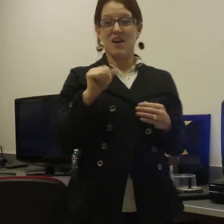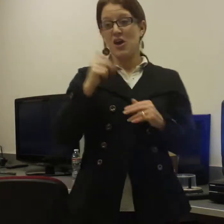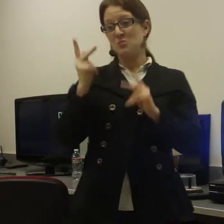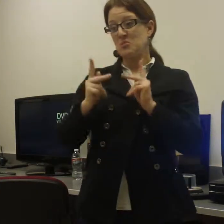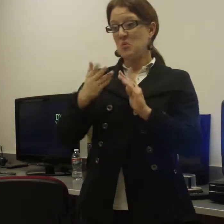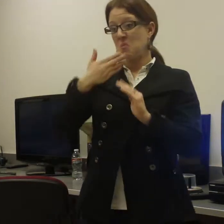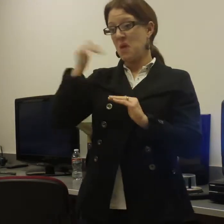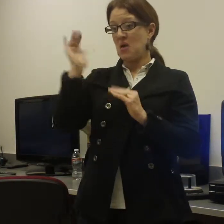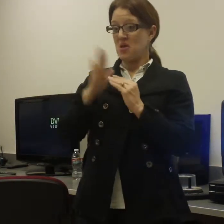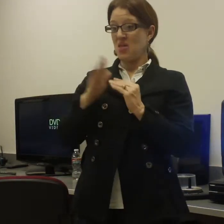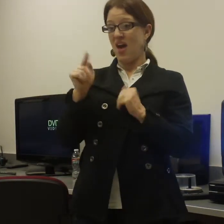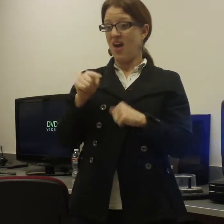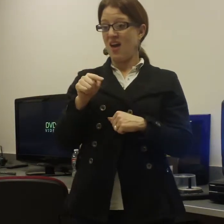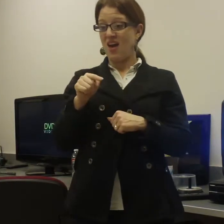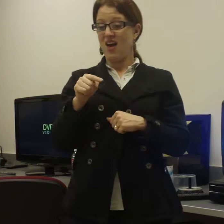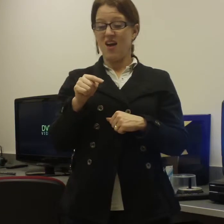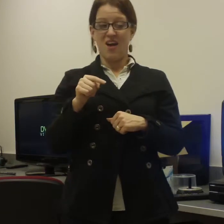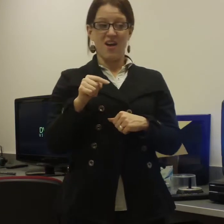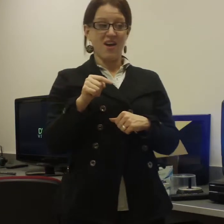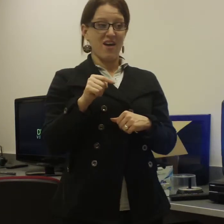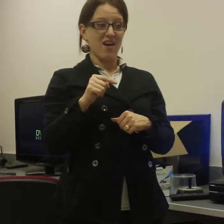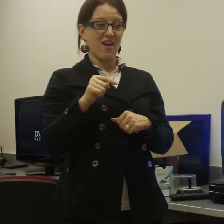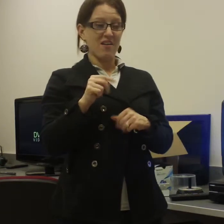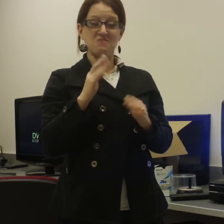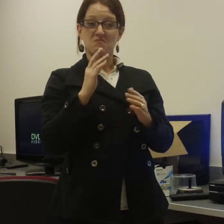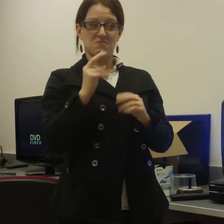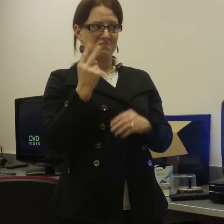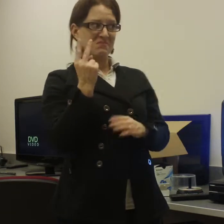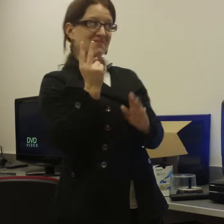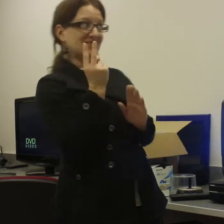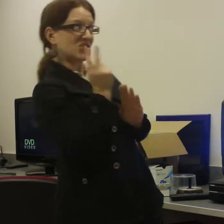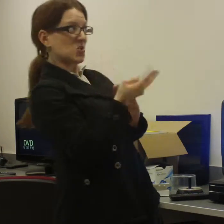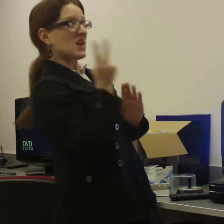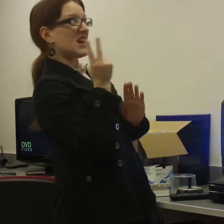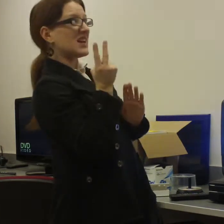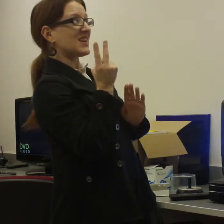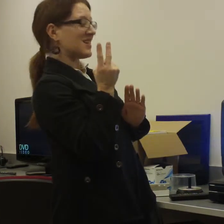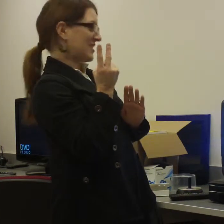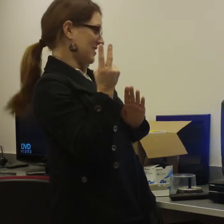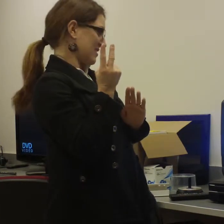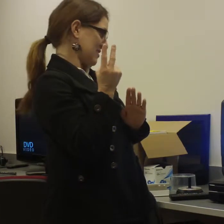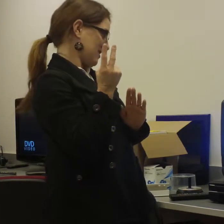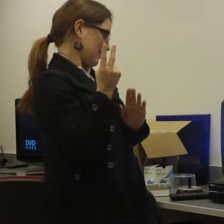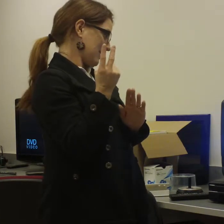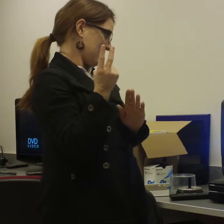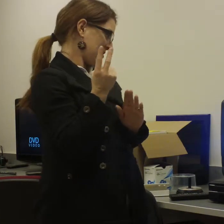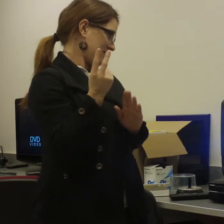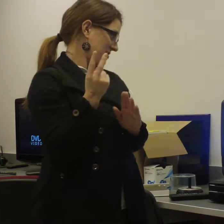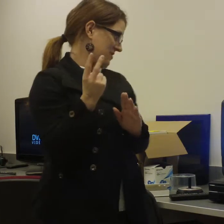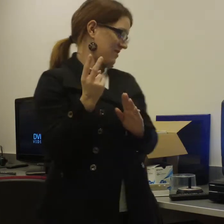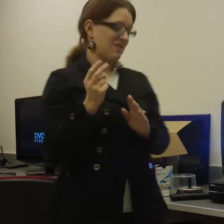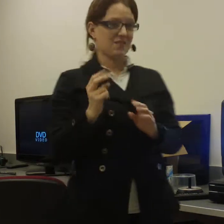Some people can't hold their breath for almost 2 minutes. All right, takes a lot of